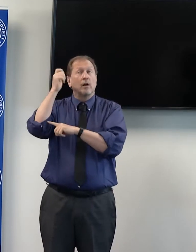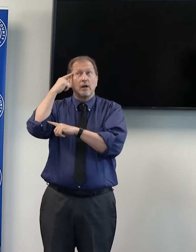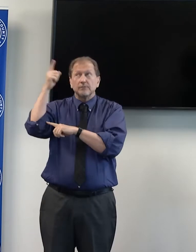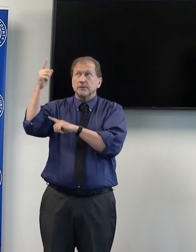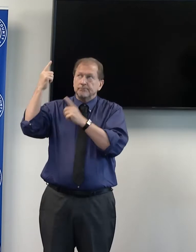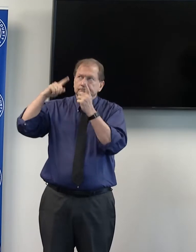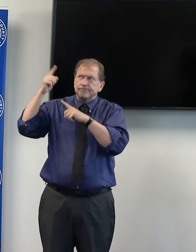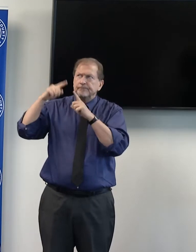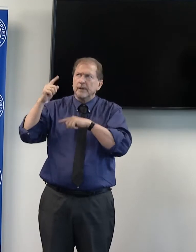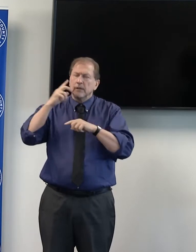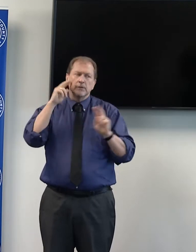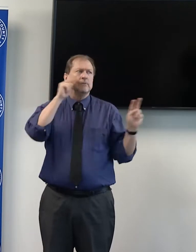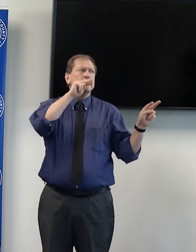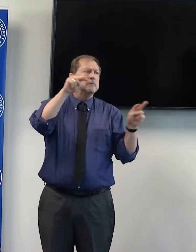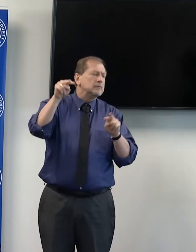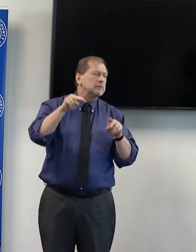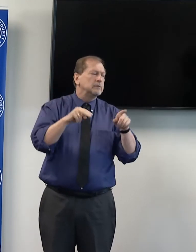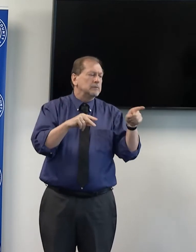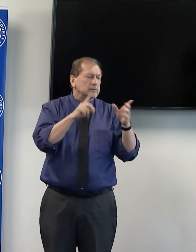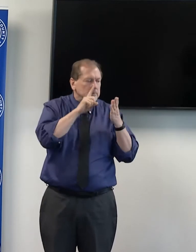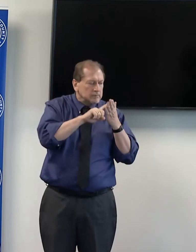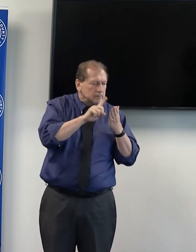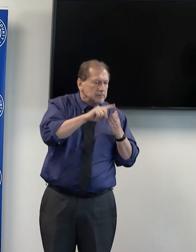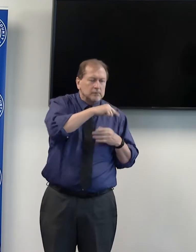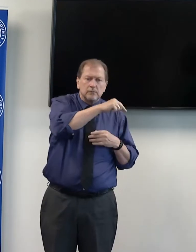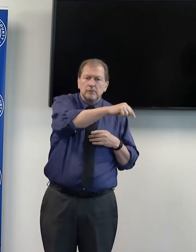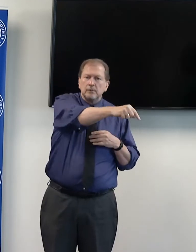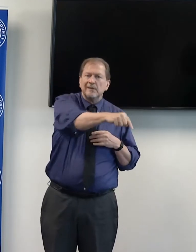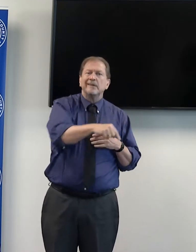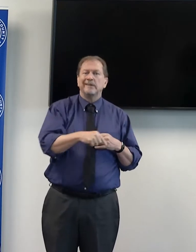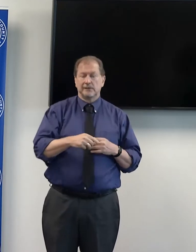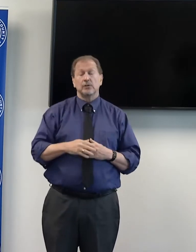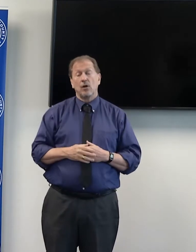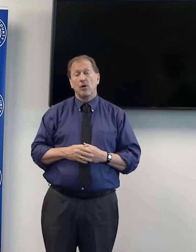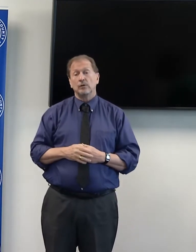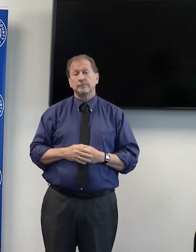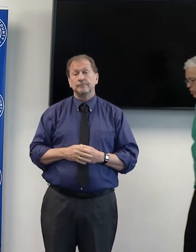incredibly helpful. And all these different parts of it are being looked at.